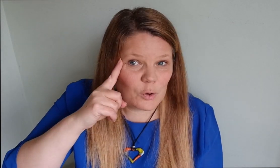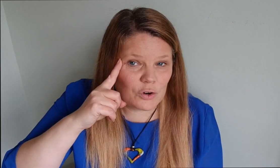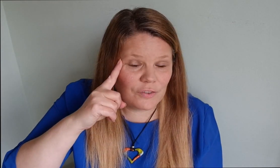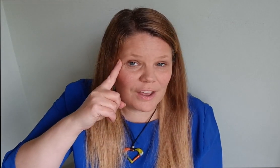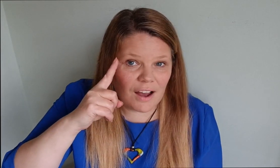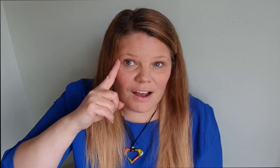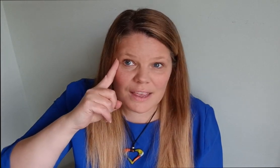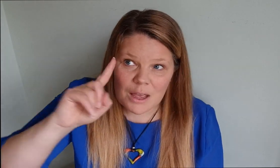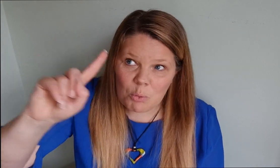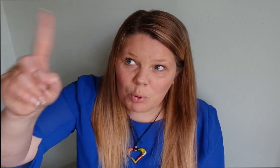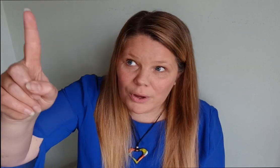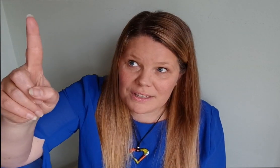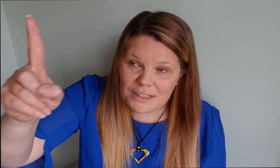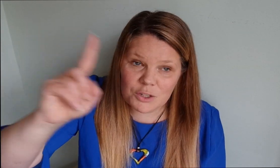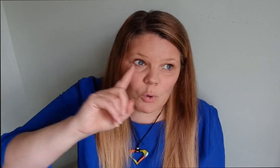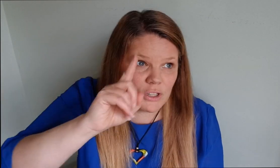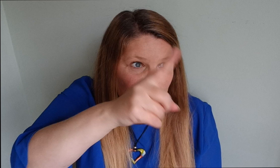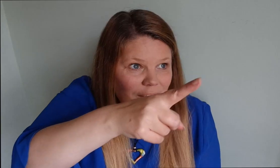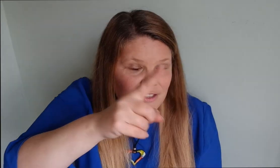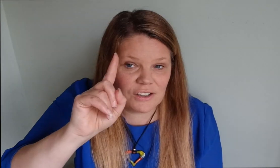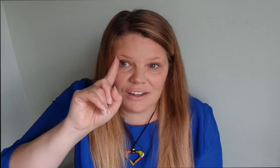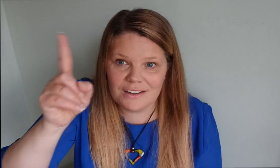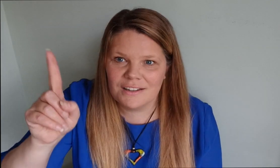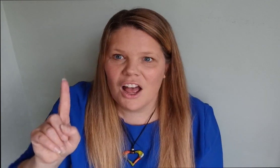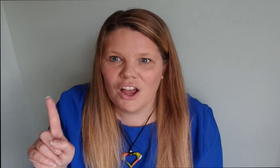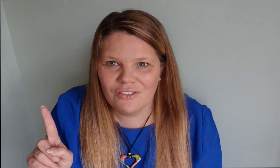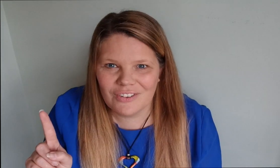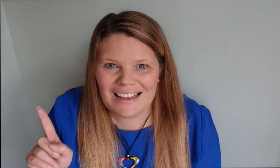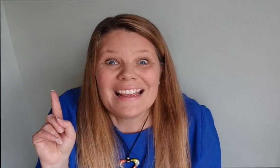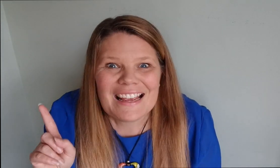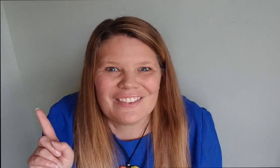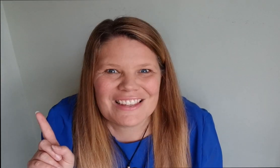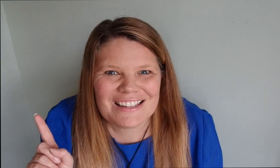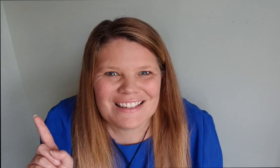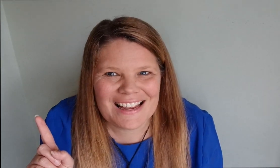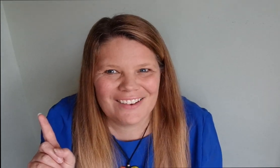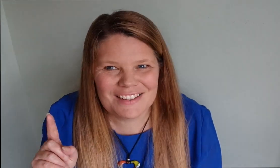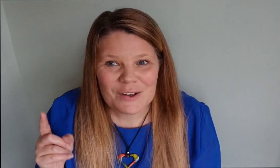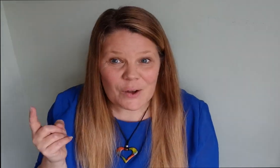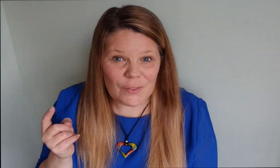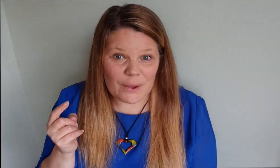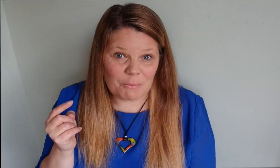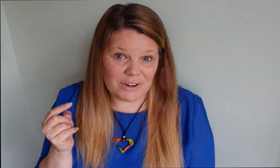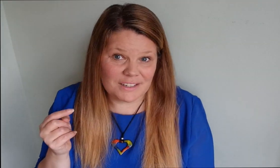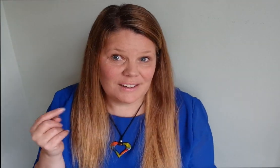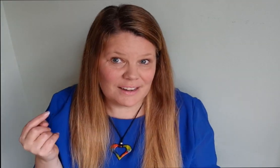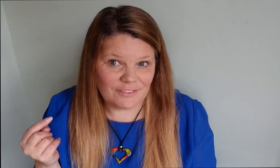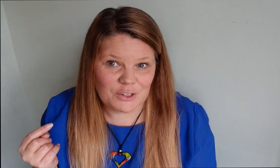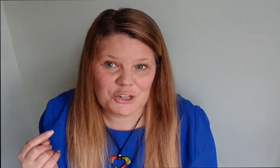corner of your eye, pointing towards where the sun is, hopefully, if the sun's out, although in Britain, you're never sure,